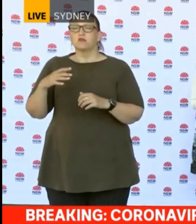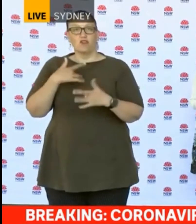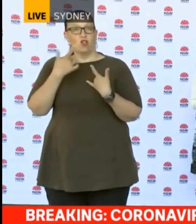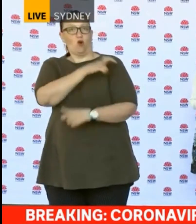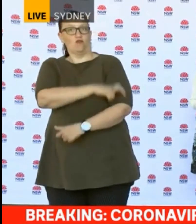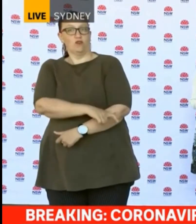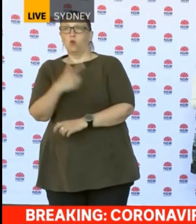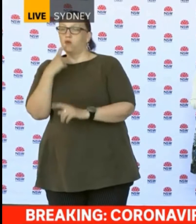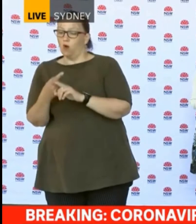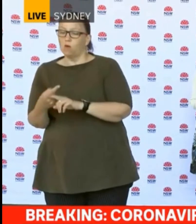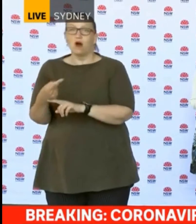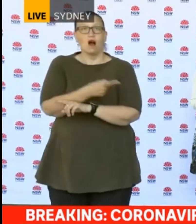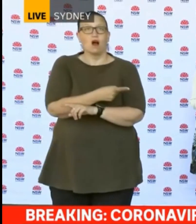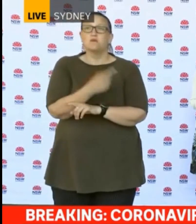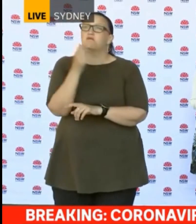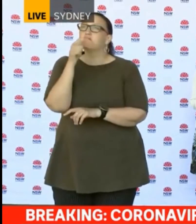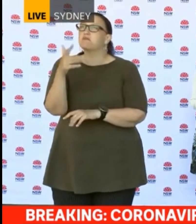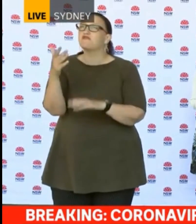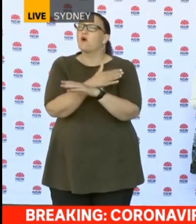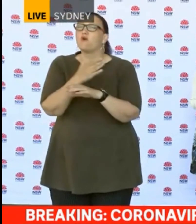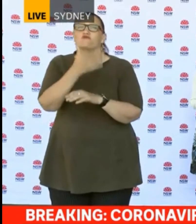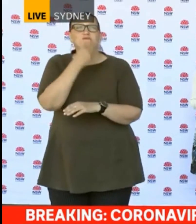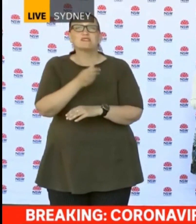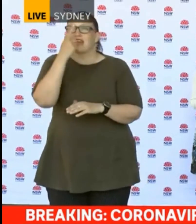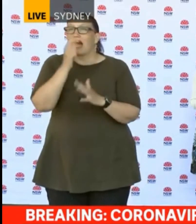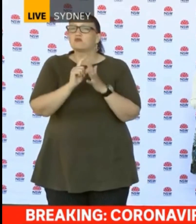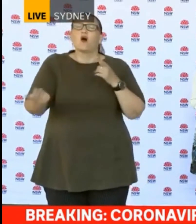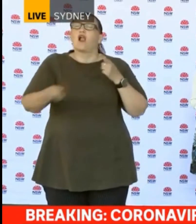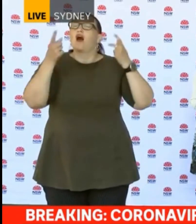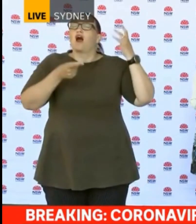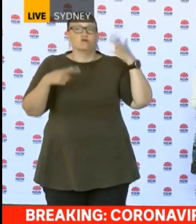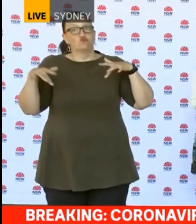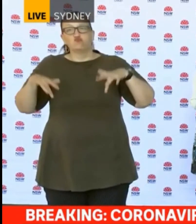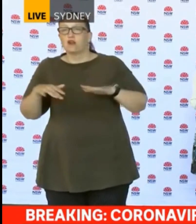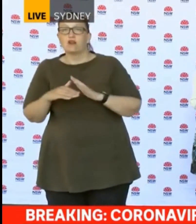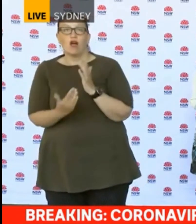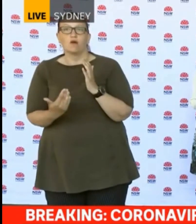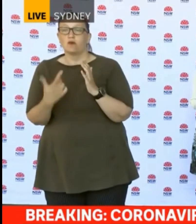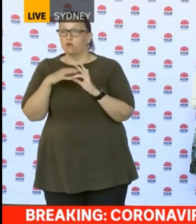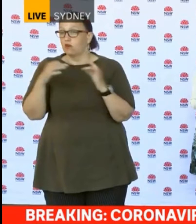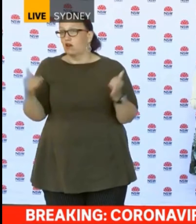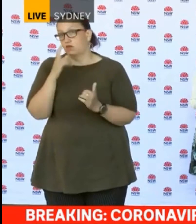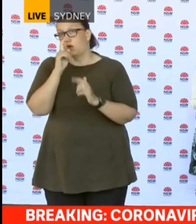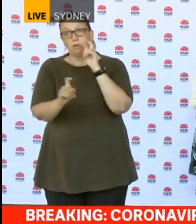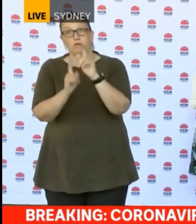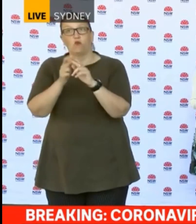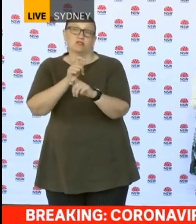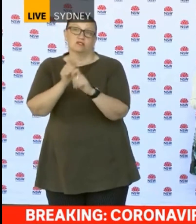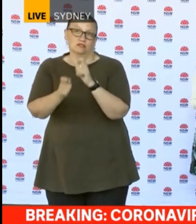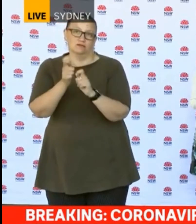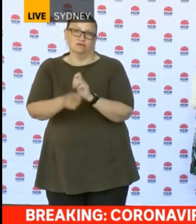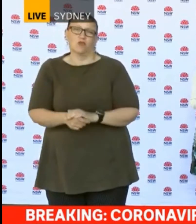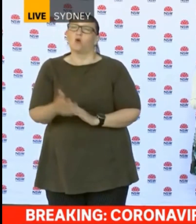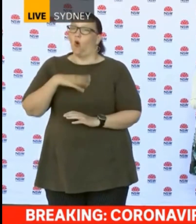Christmas, and that will only be possible if we get those high rates of testing to give our contact tracers, to give our health experts the